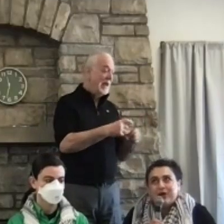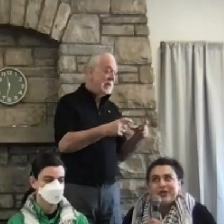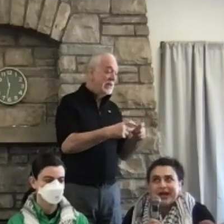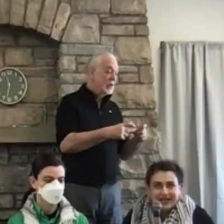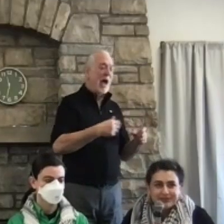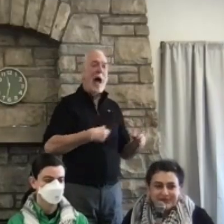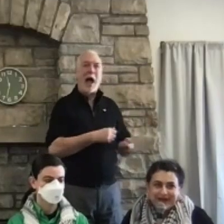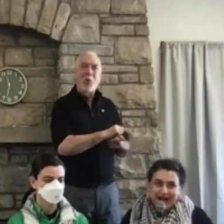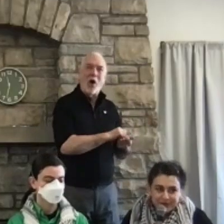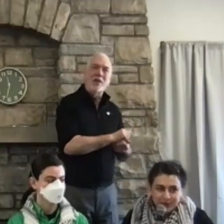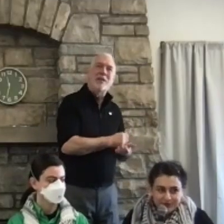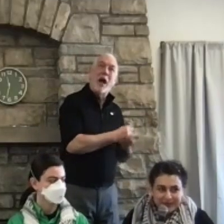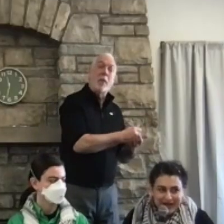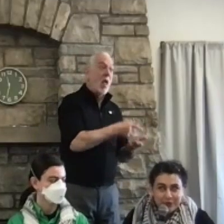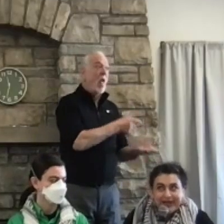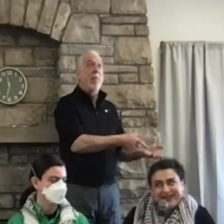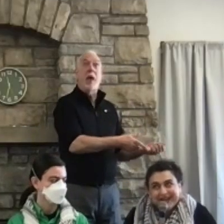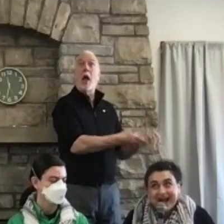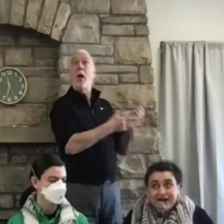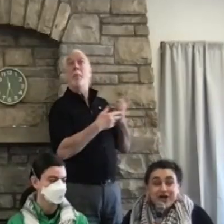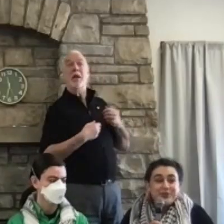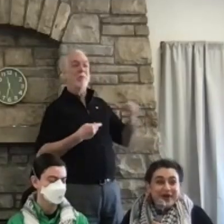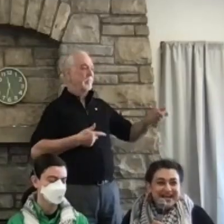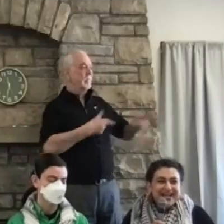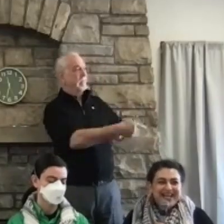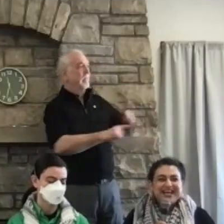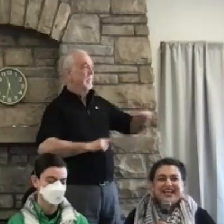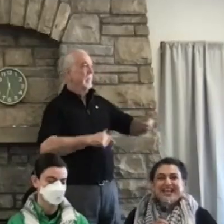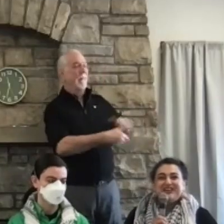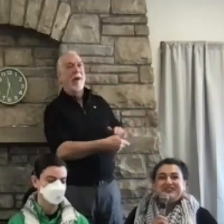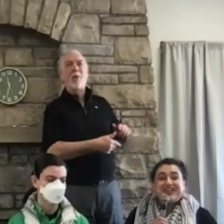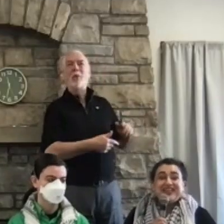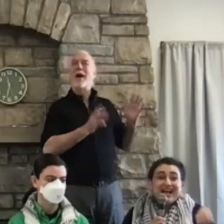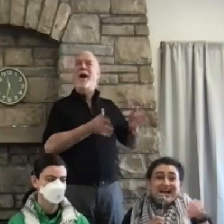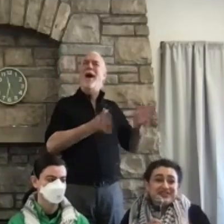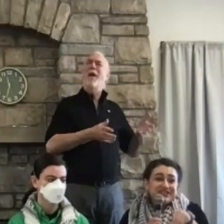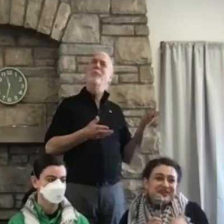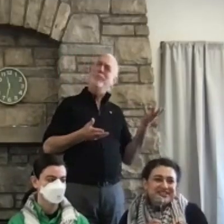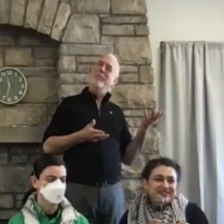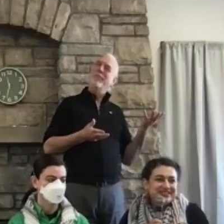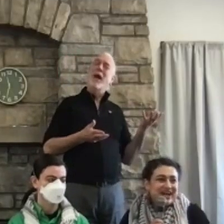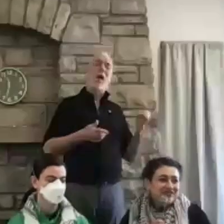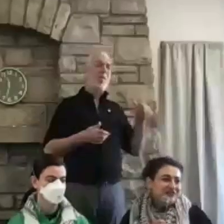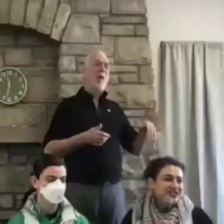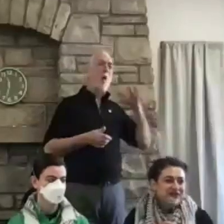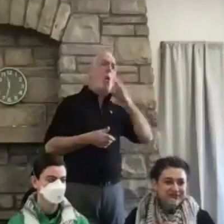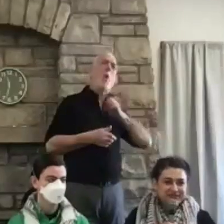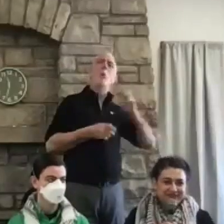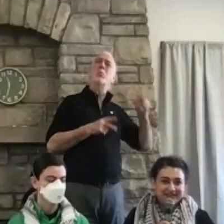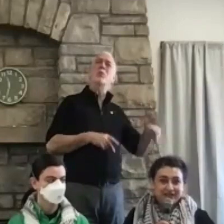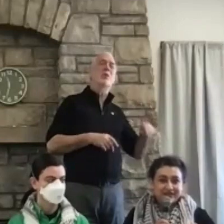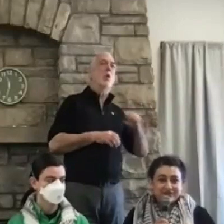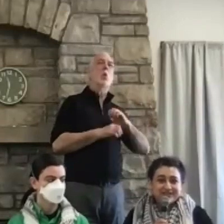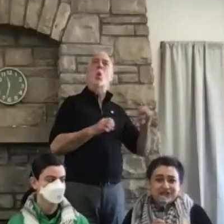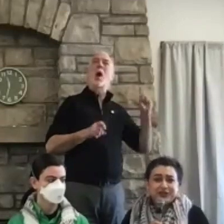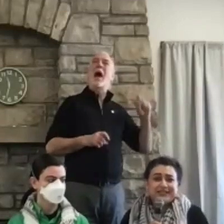Did they get all the gossip of my household from me that morning? Yeah. But that elderly person did not have to reach out for